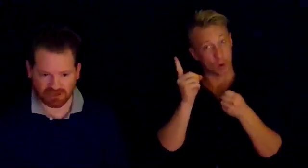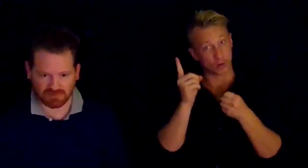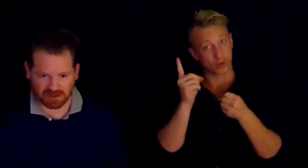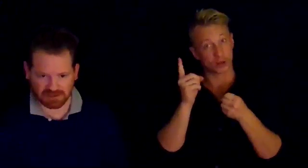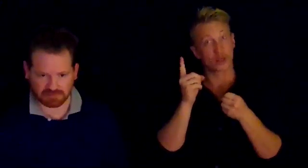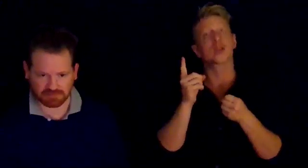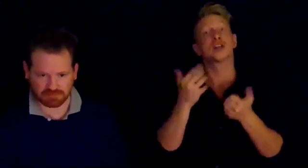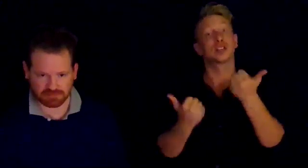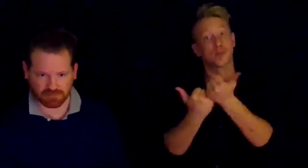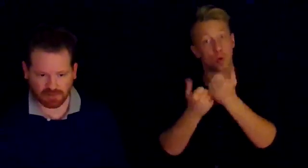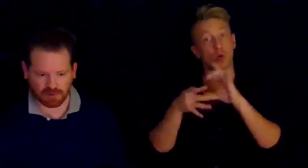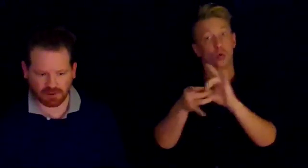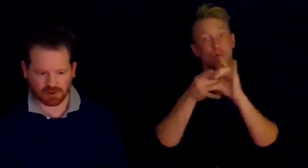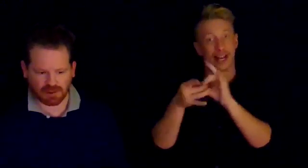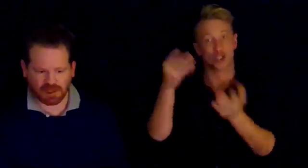support coordination funding.